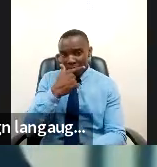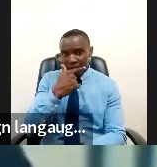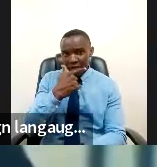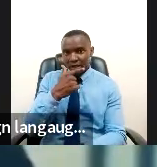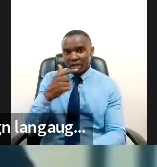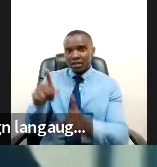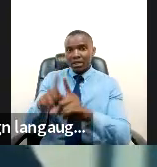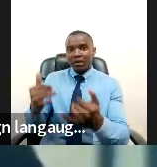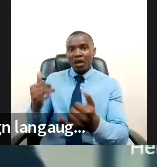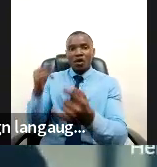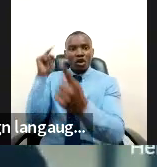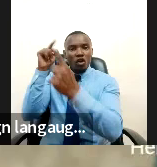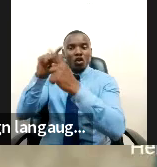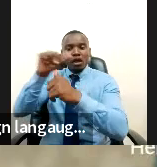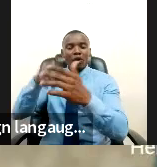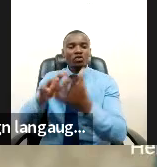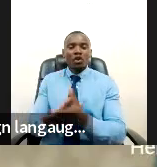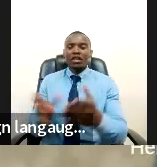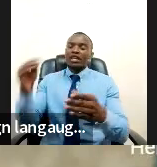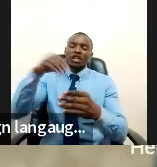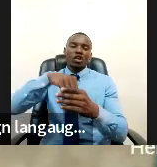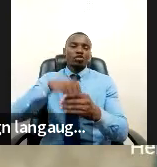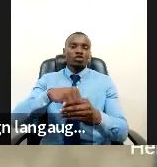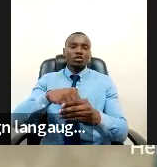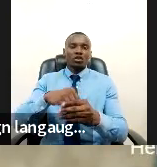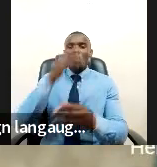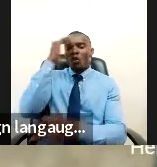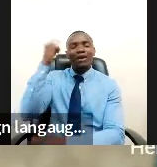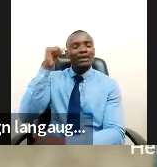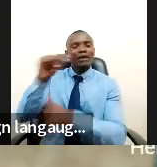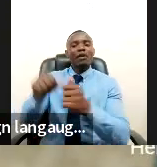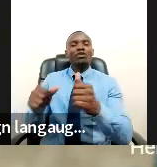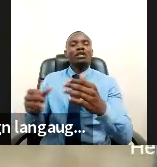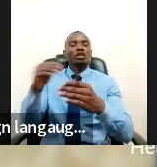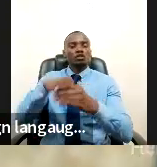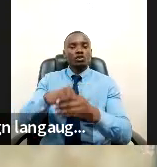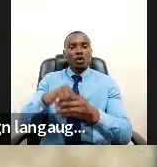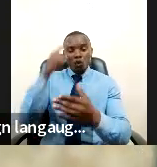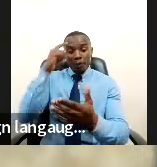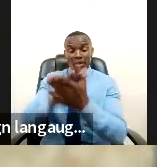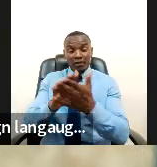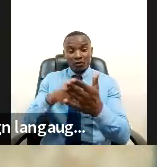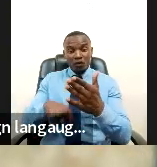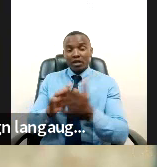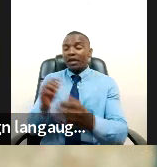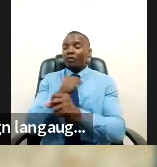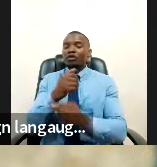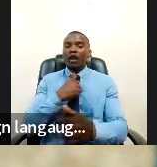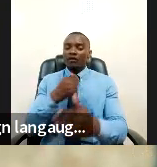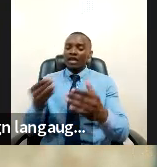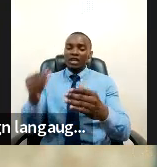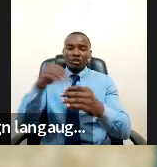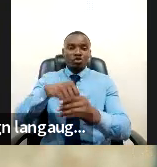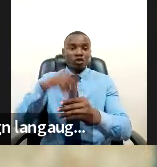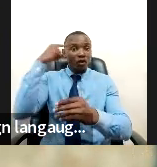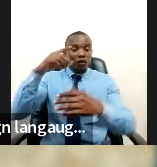goal is about inclusion. Why do we think about inclusion? We believe that there cannot be inclusion for those with